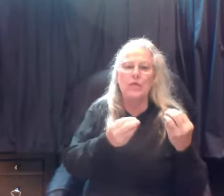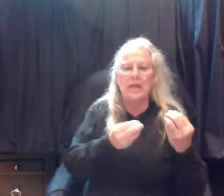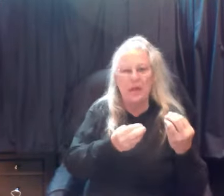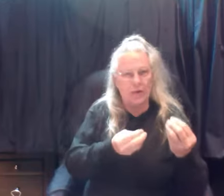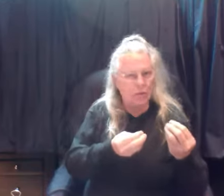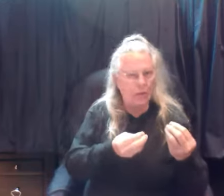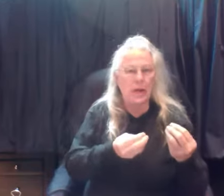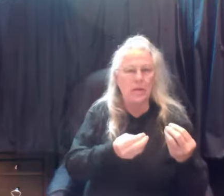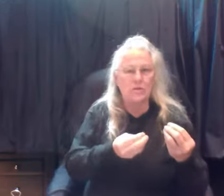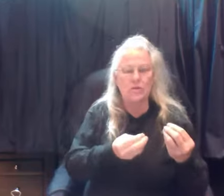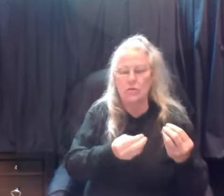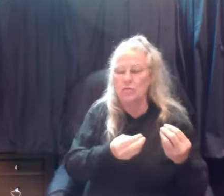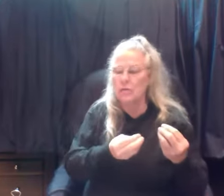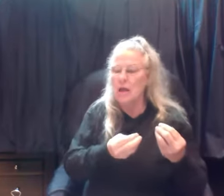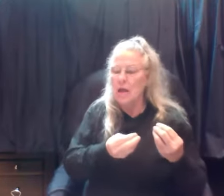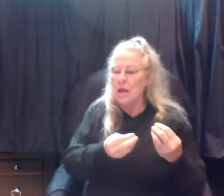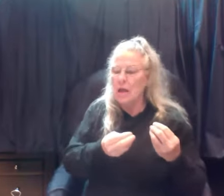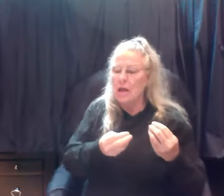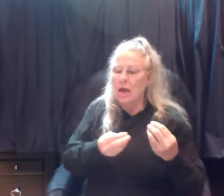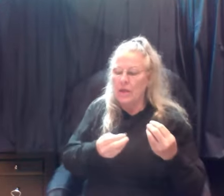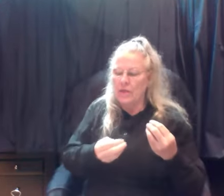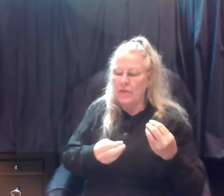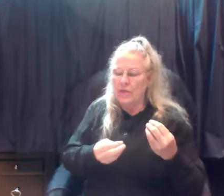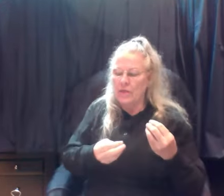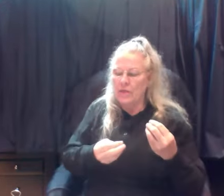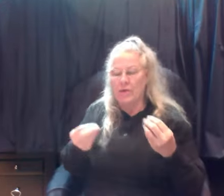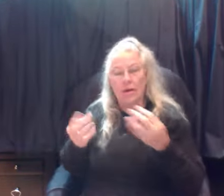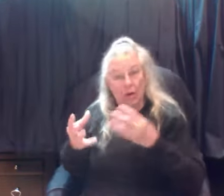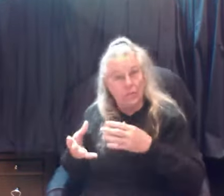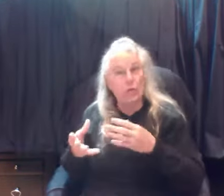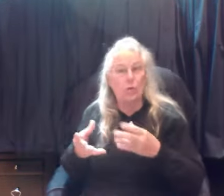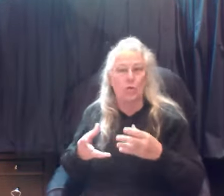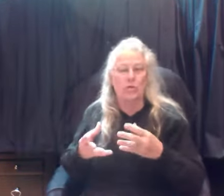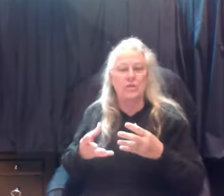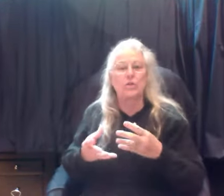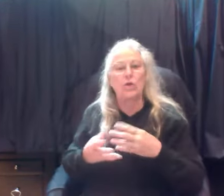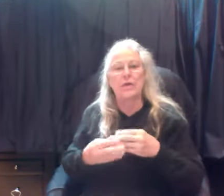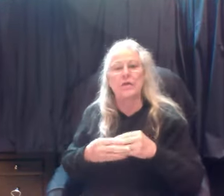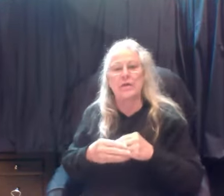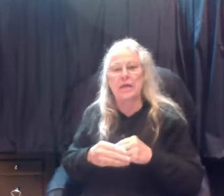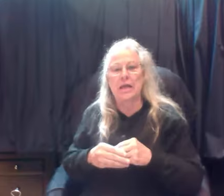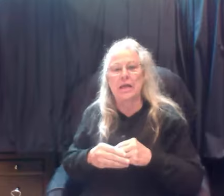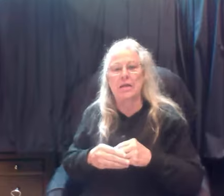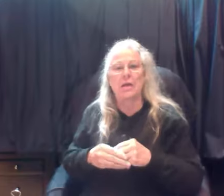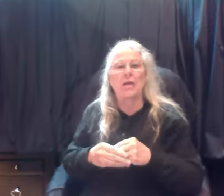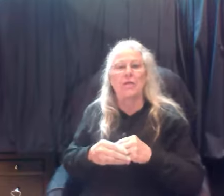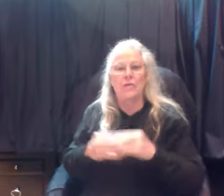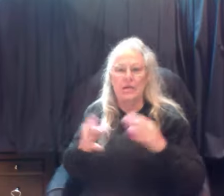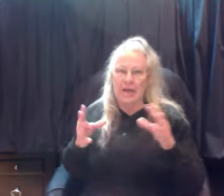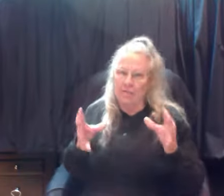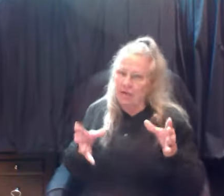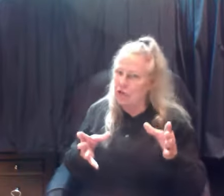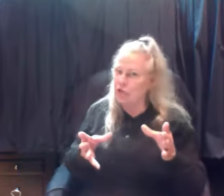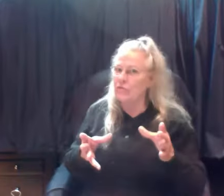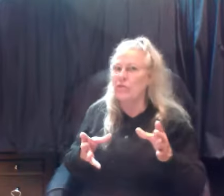intermediate student. There are a few words that you're going to need the definition for.